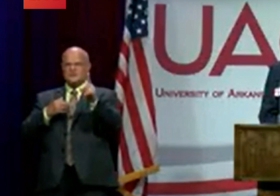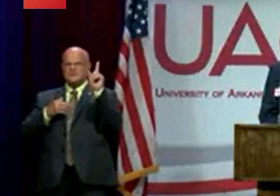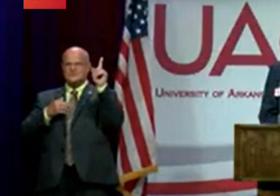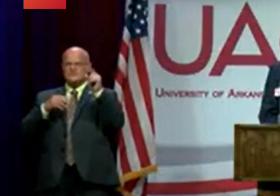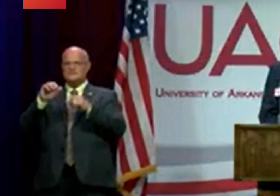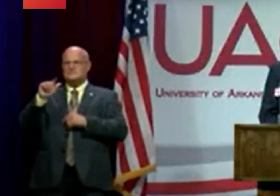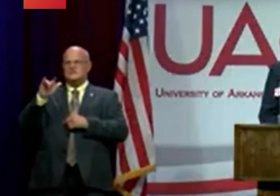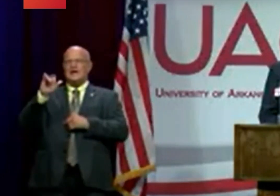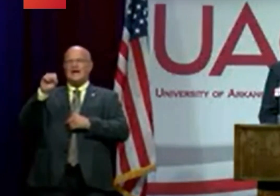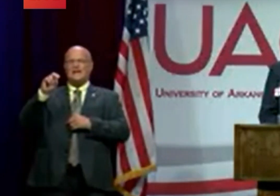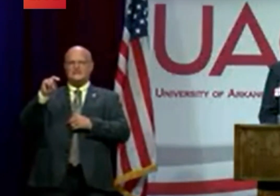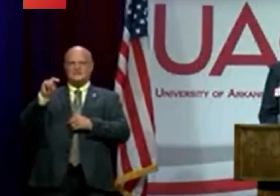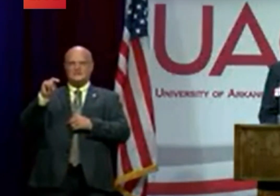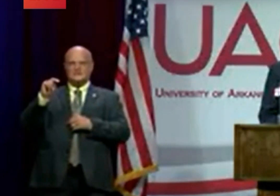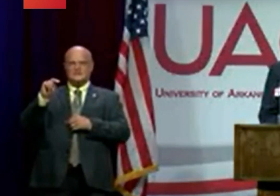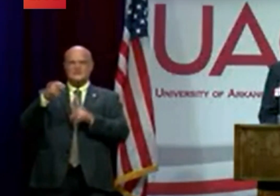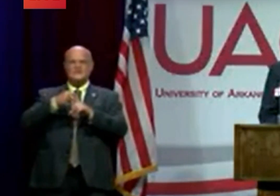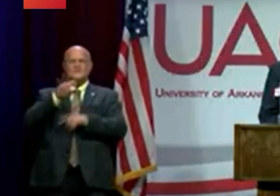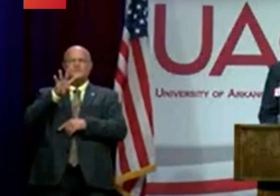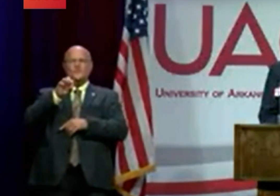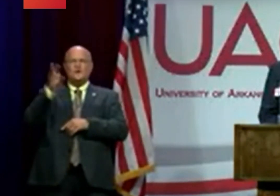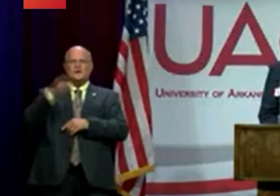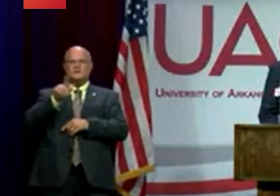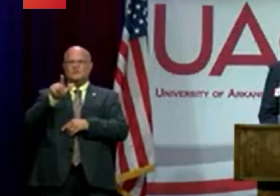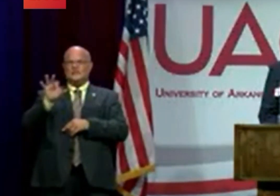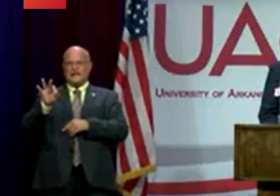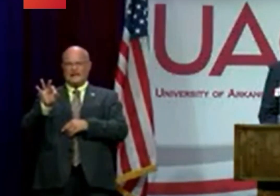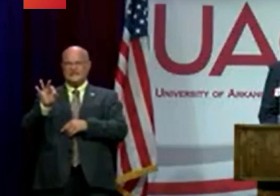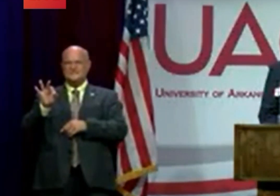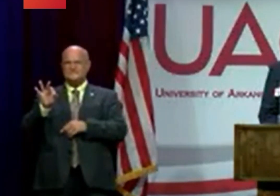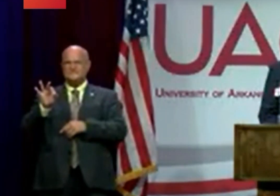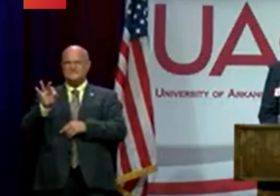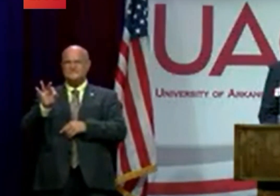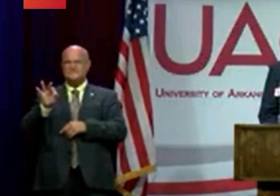Yeah. Allison Wise with 4029. Yes.